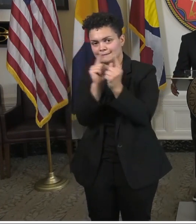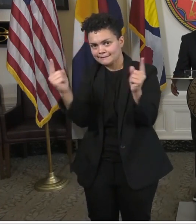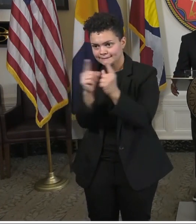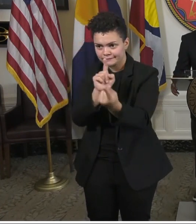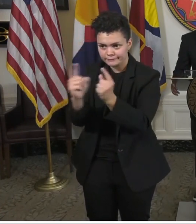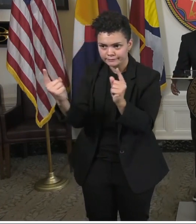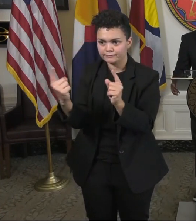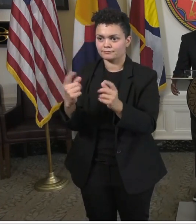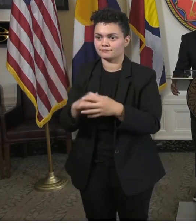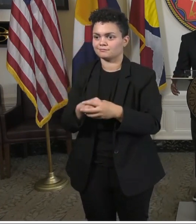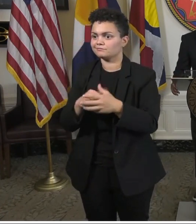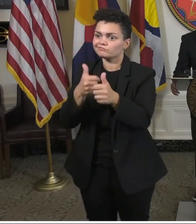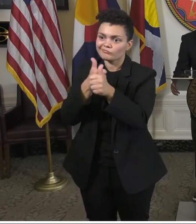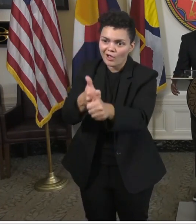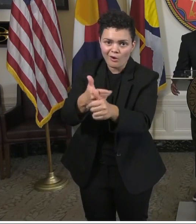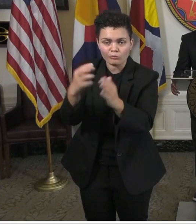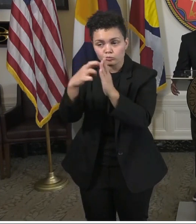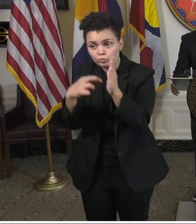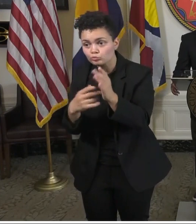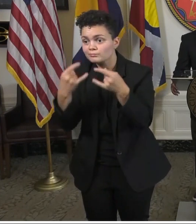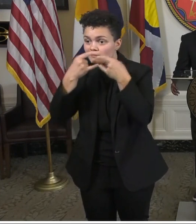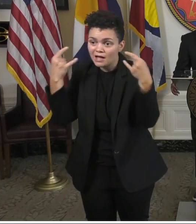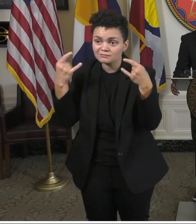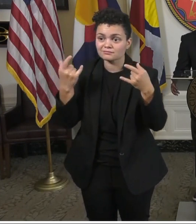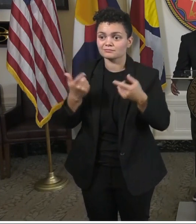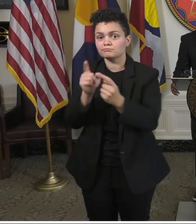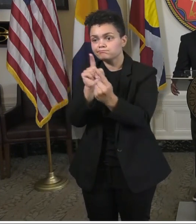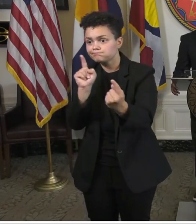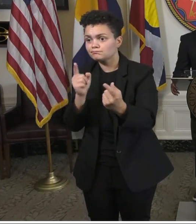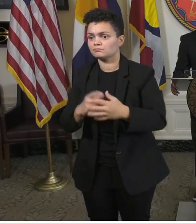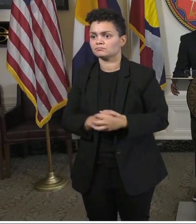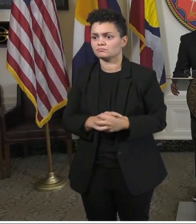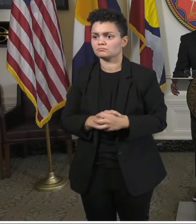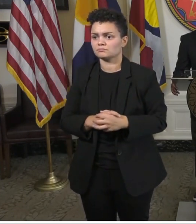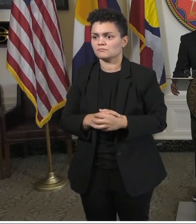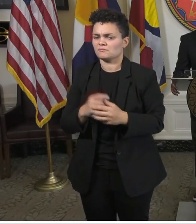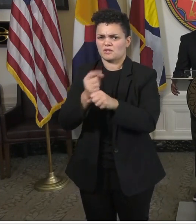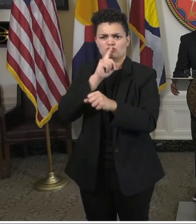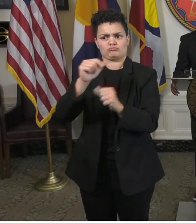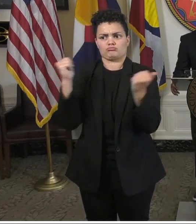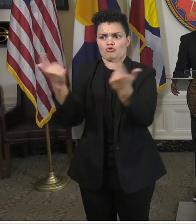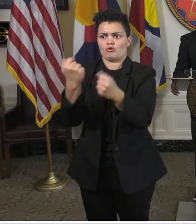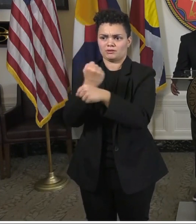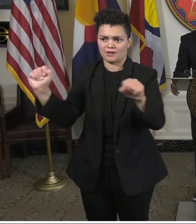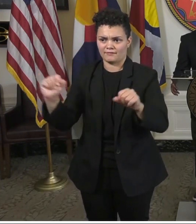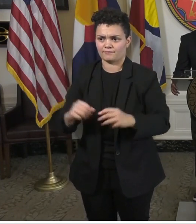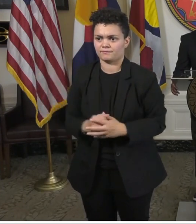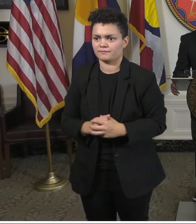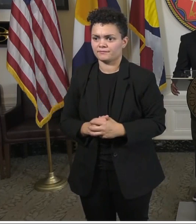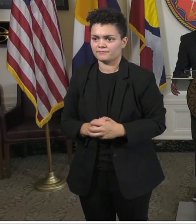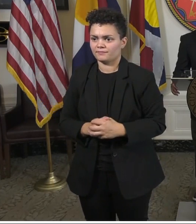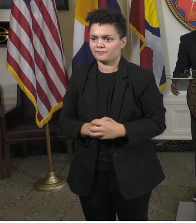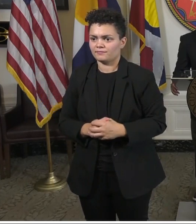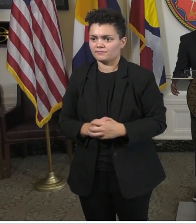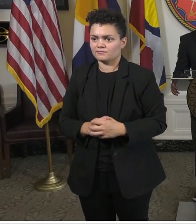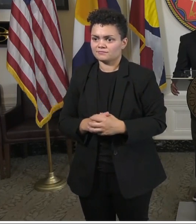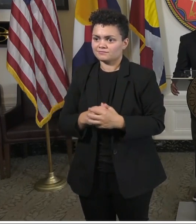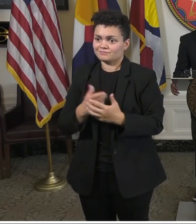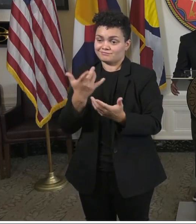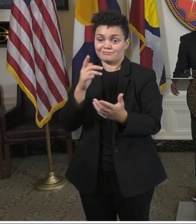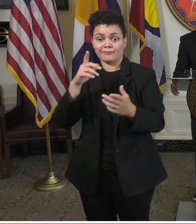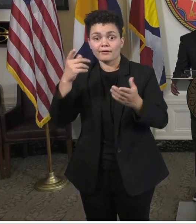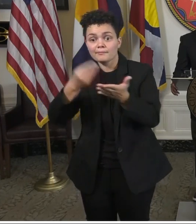keep everyone who enter into those facilities safe. But I got to tell you, it is critical for the economy. You begin to see very quickly how the